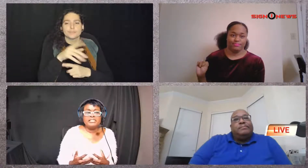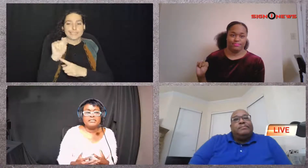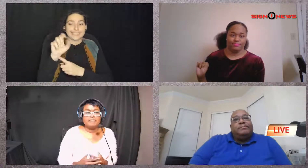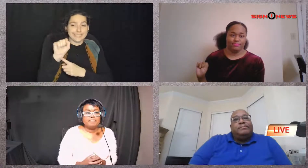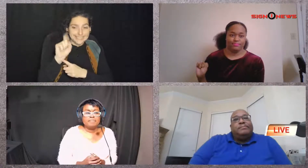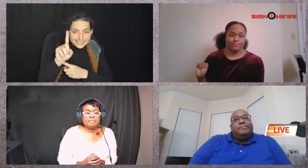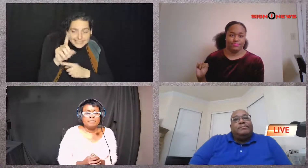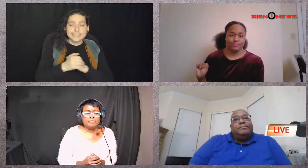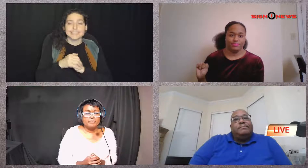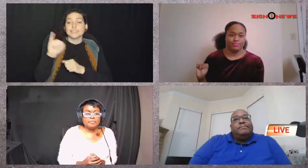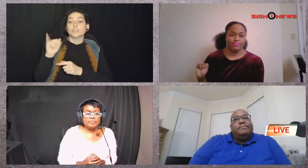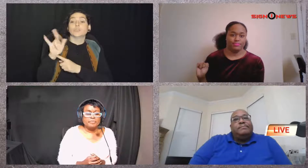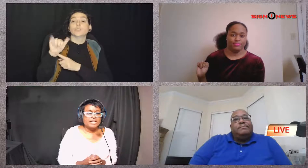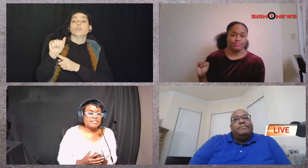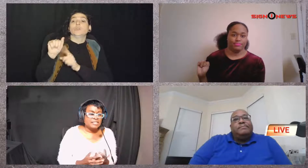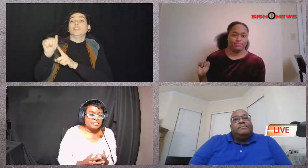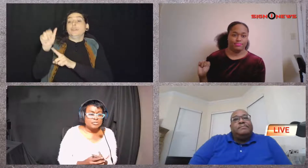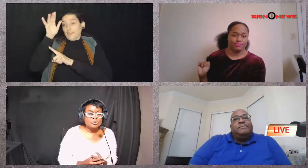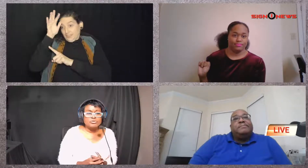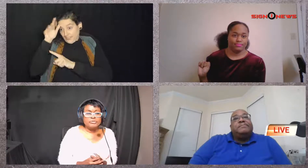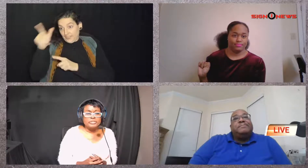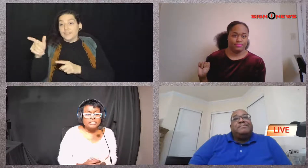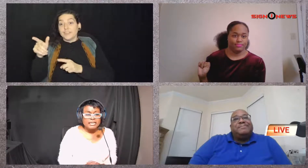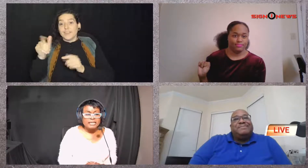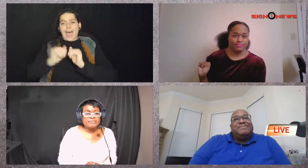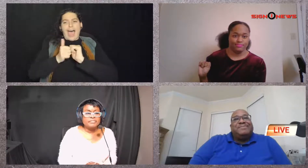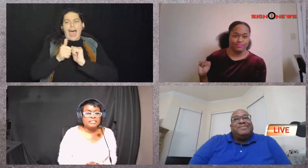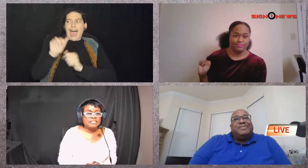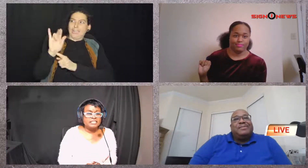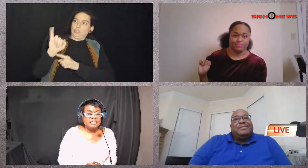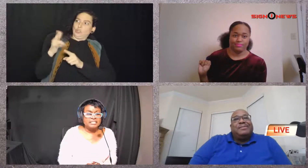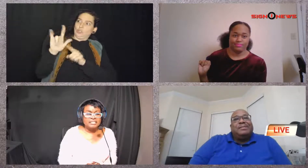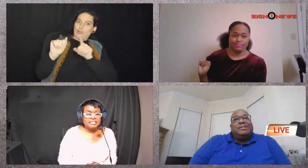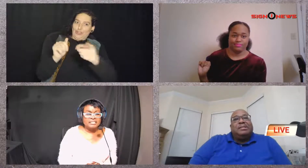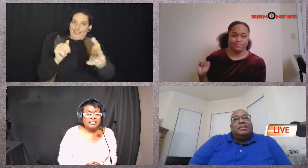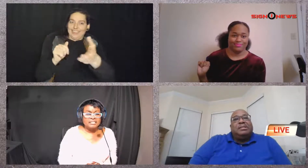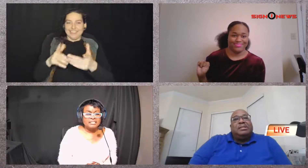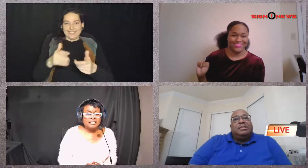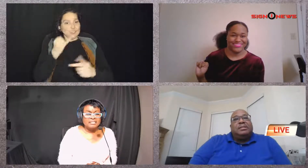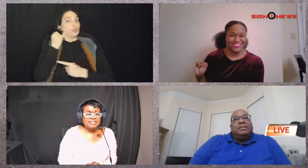your activism at Texas School for the Deaf.